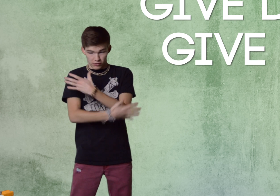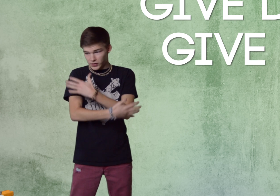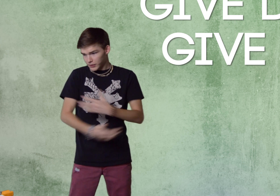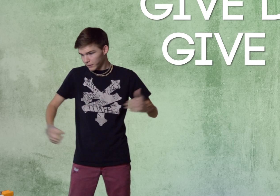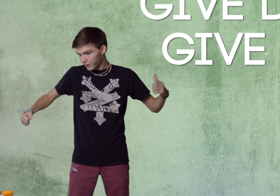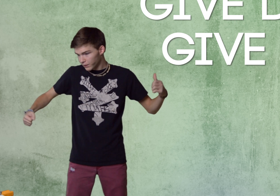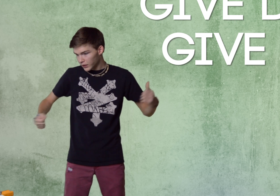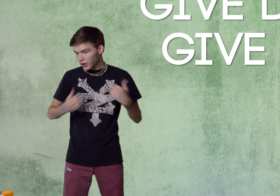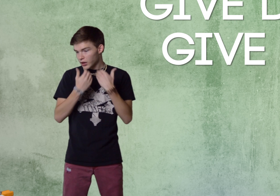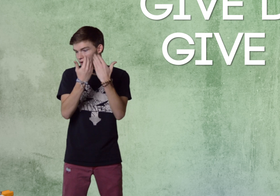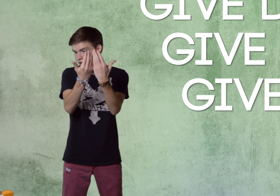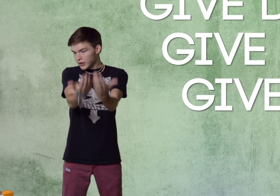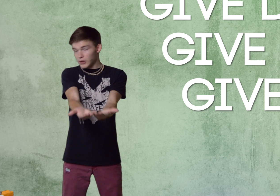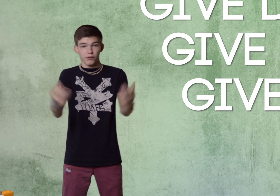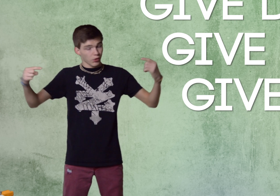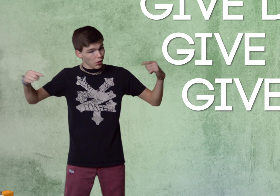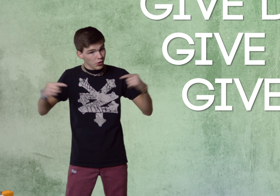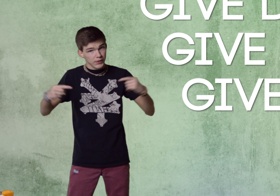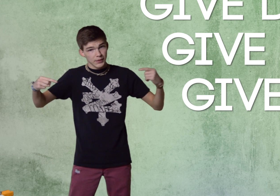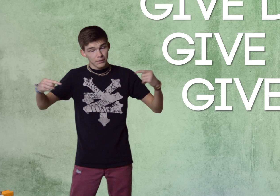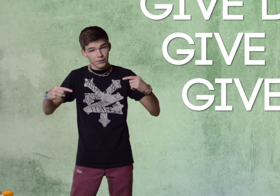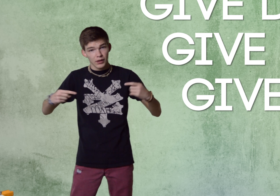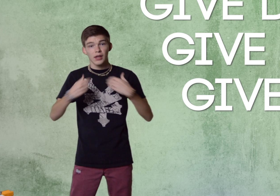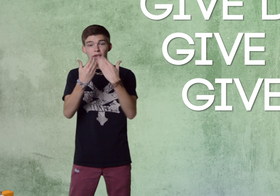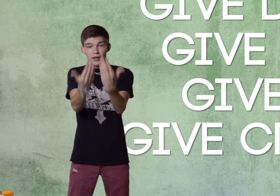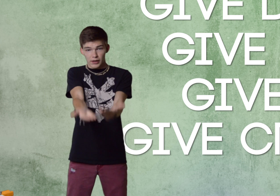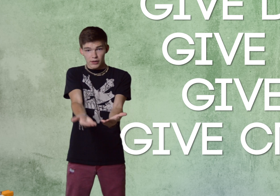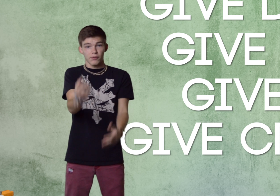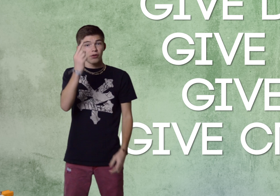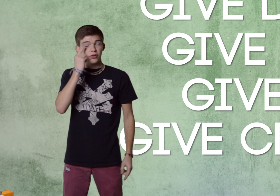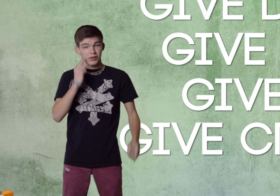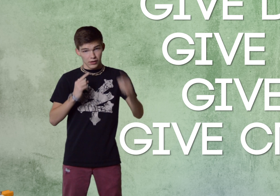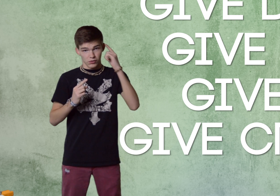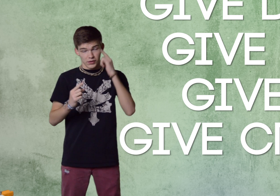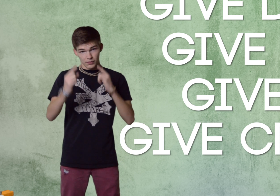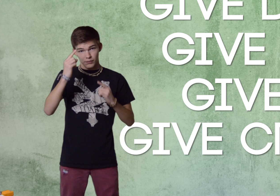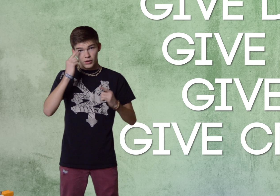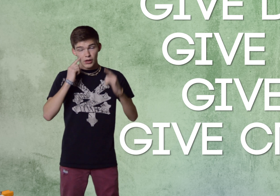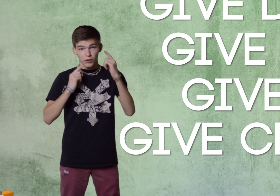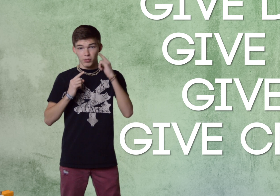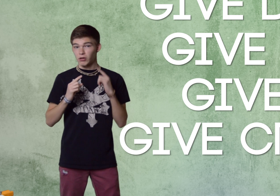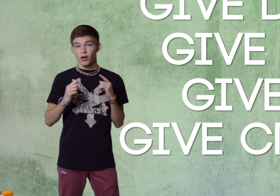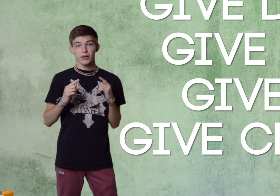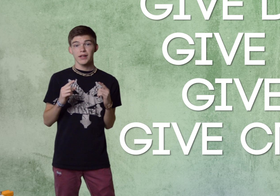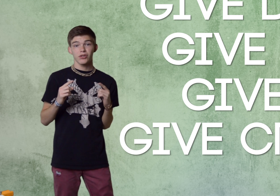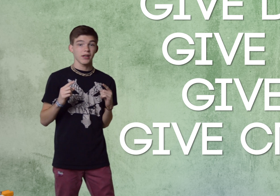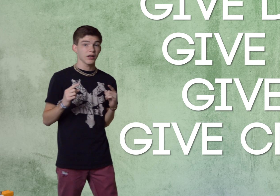fears, give your hurt, and give your tears. There will be no condemnation here.